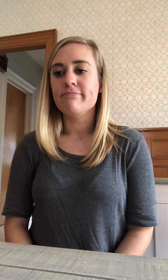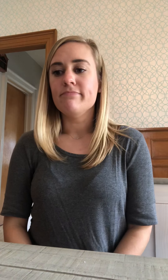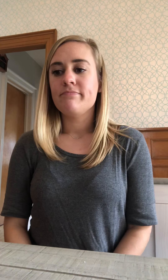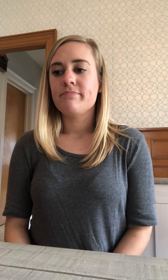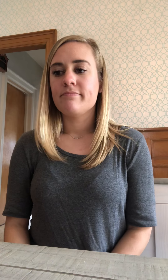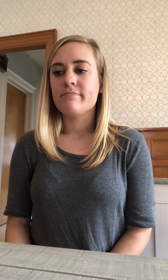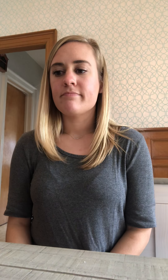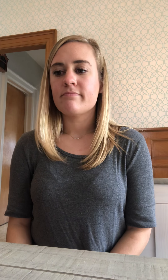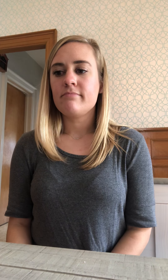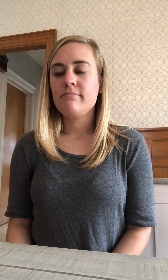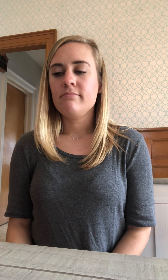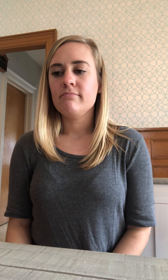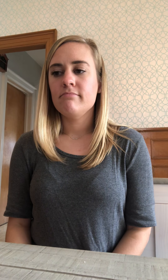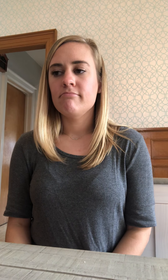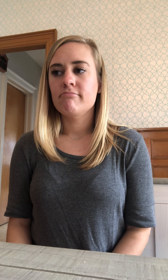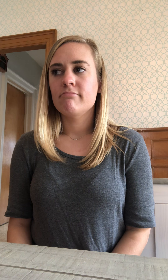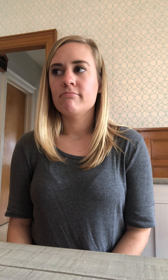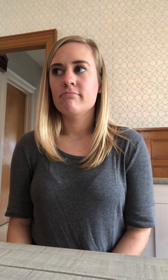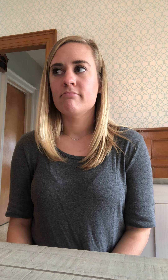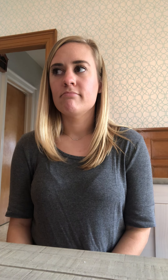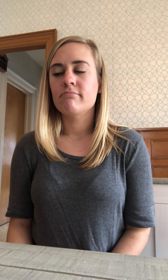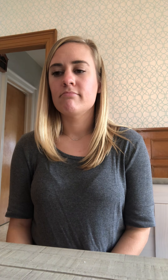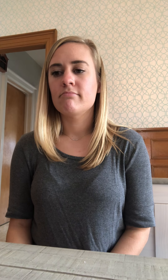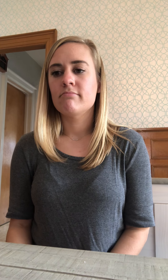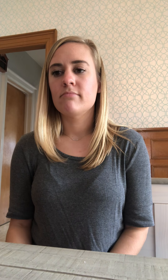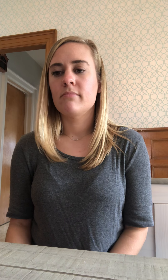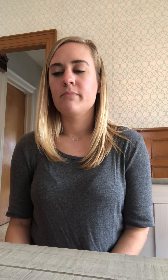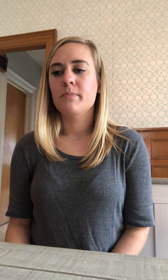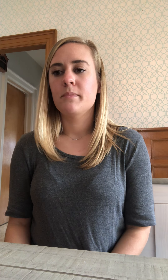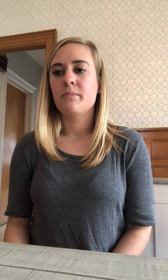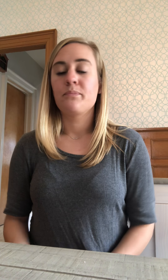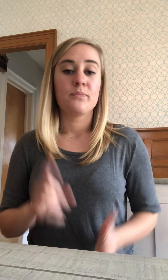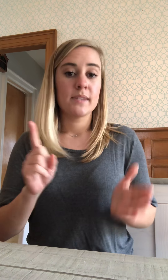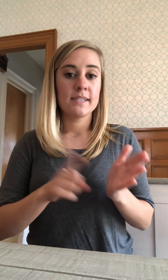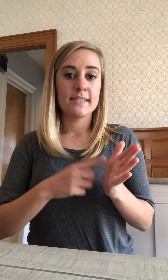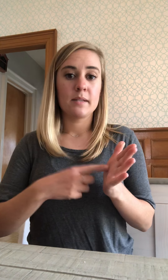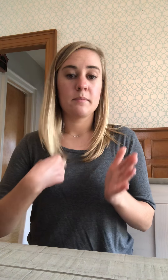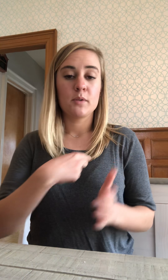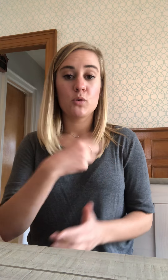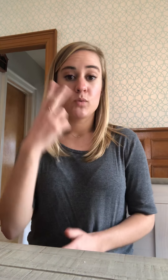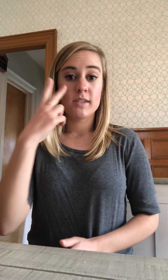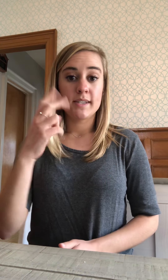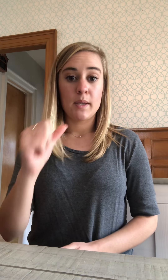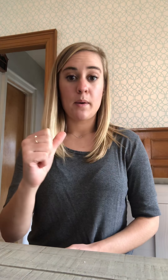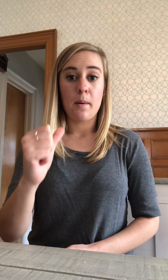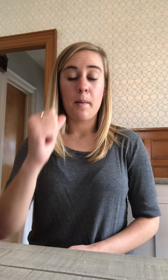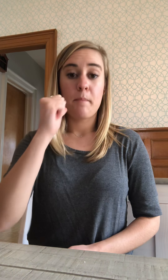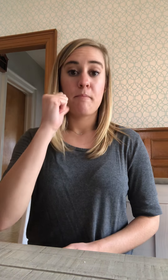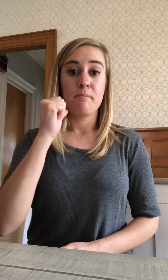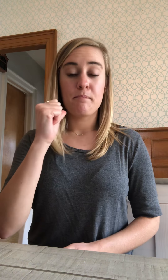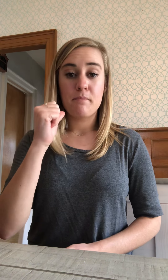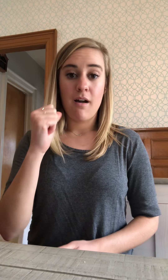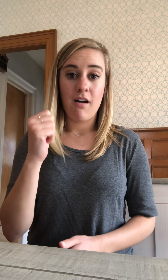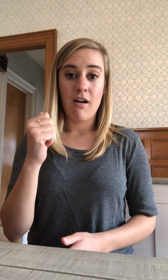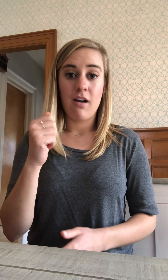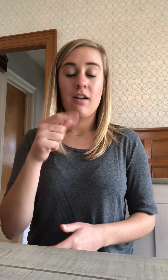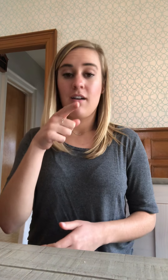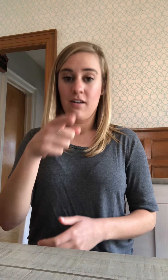This injury is sometimes seen, we see bouncers in bars when they stomp on somebody's face, which seems to happen fairly often around